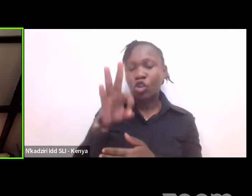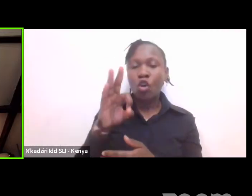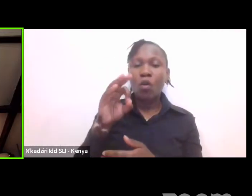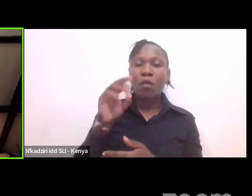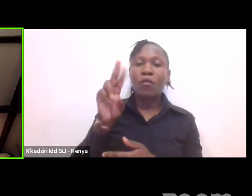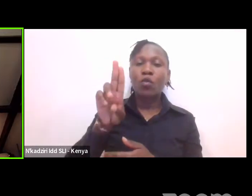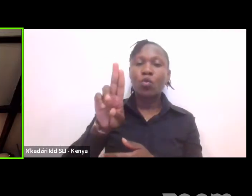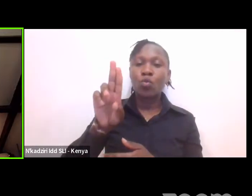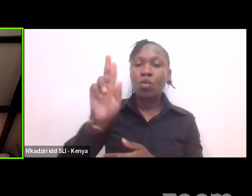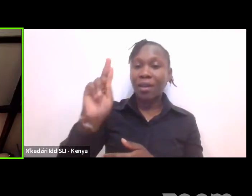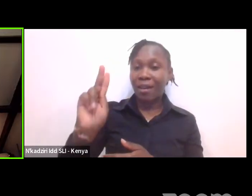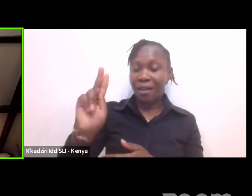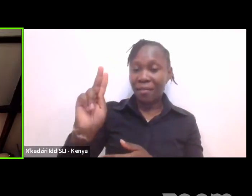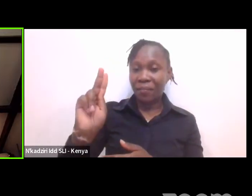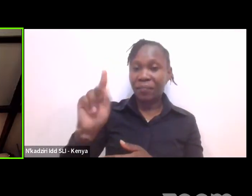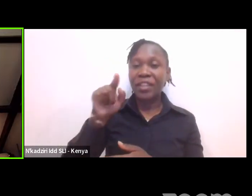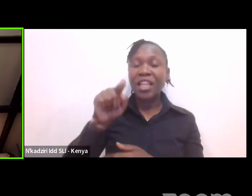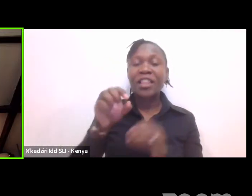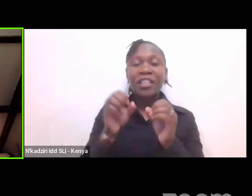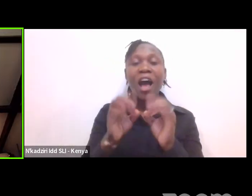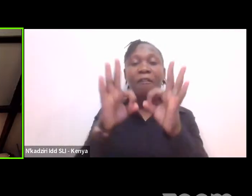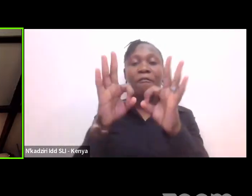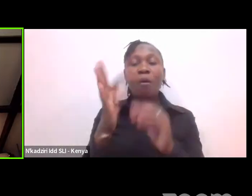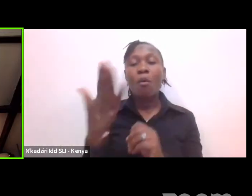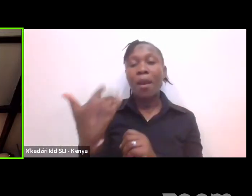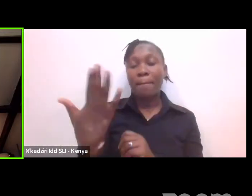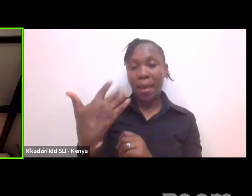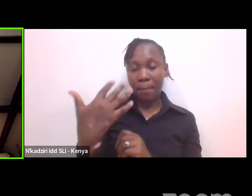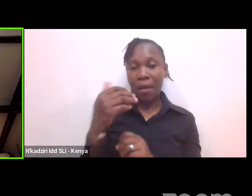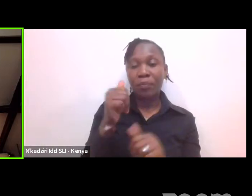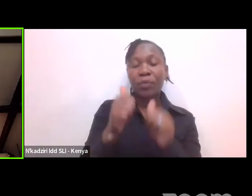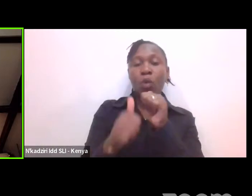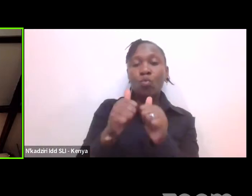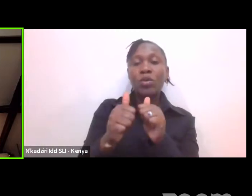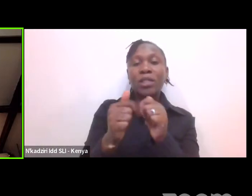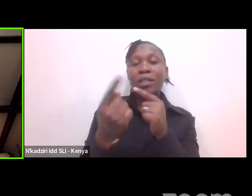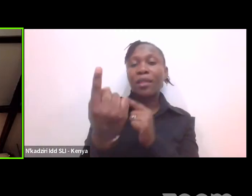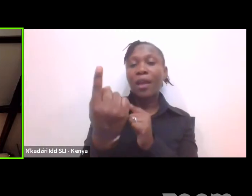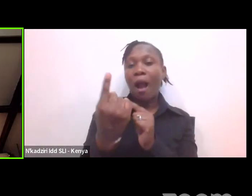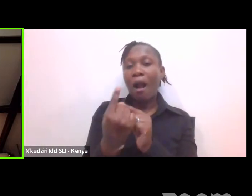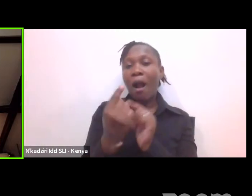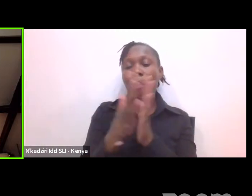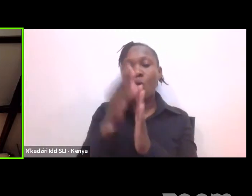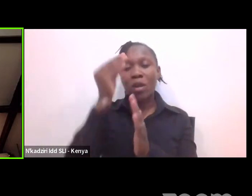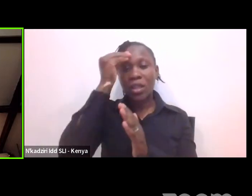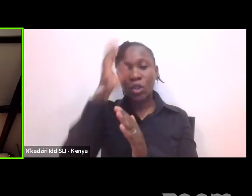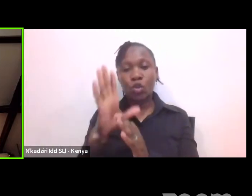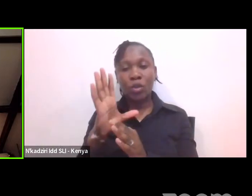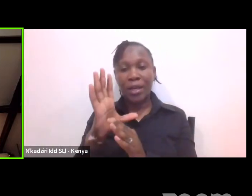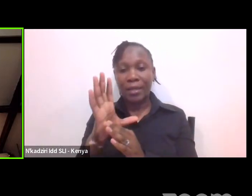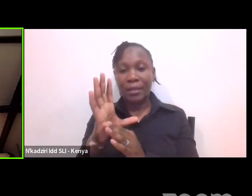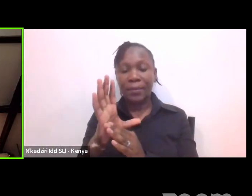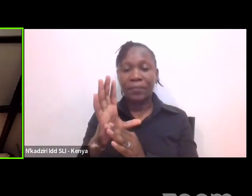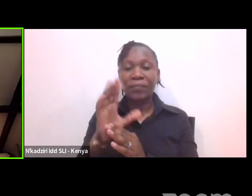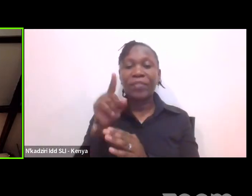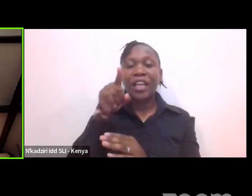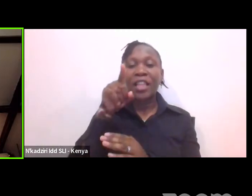But like much formal paperwork associated with our students, EHCPs can be